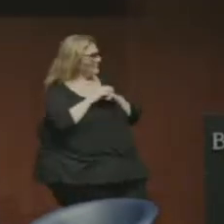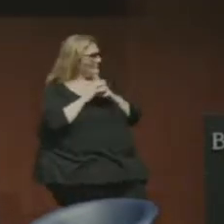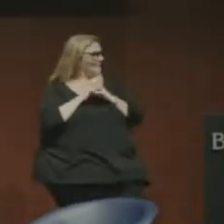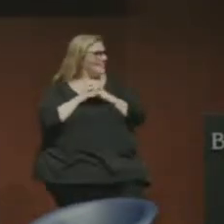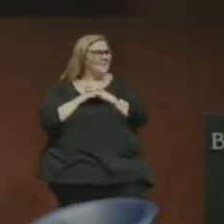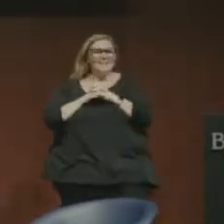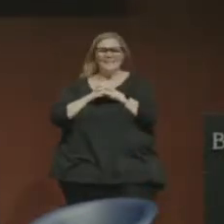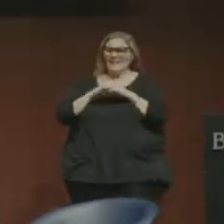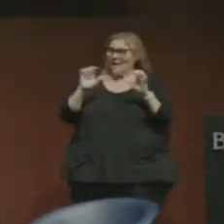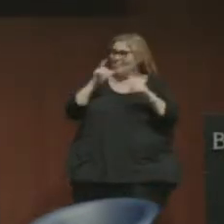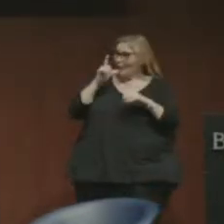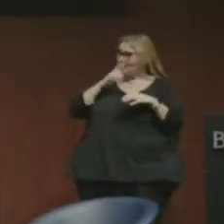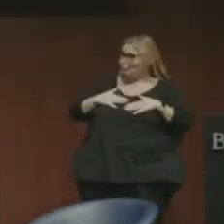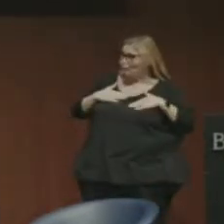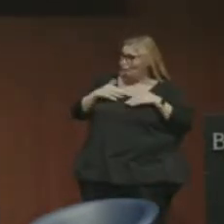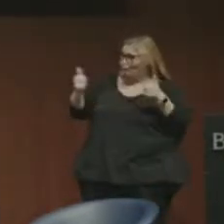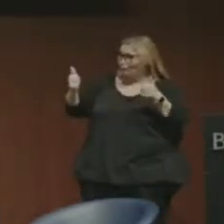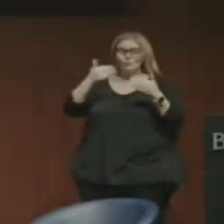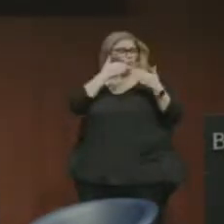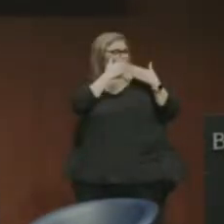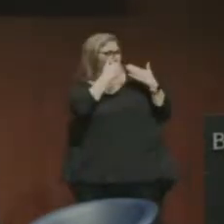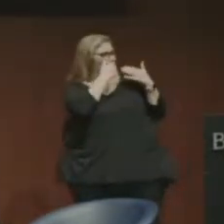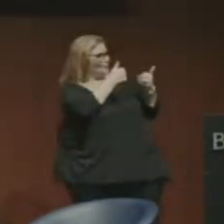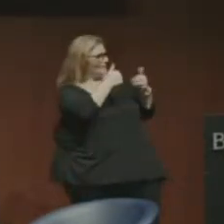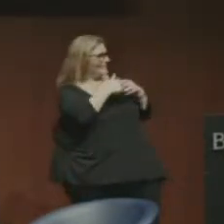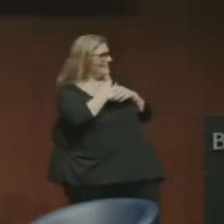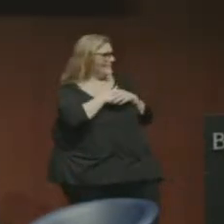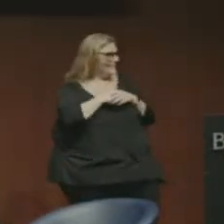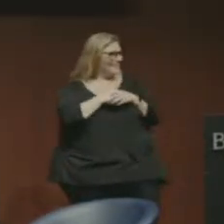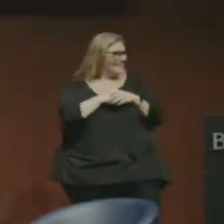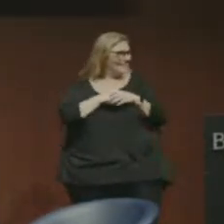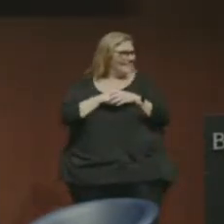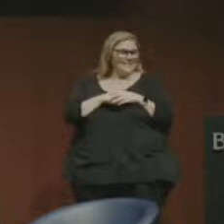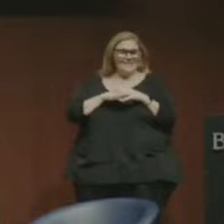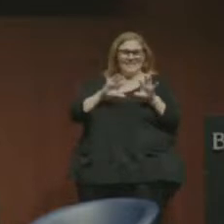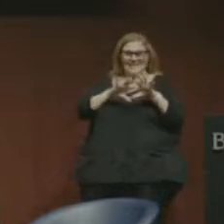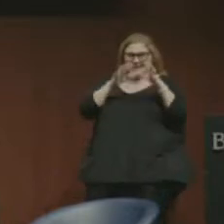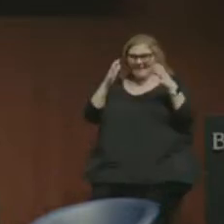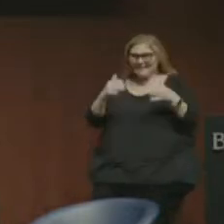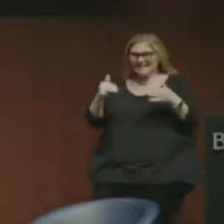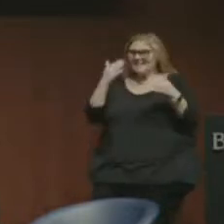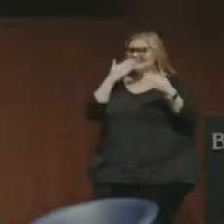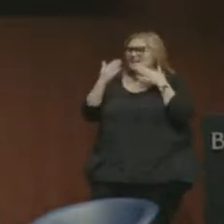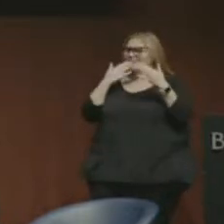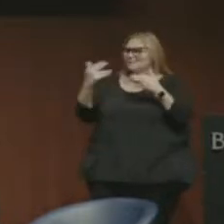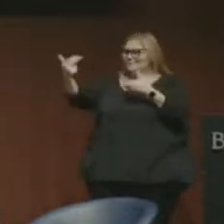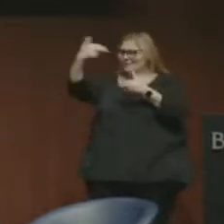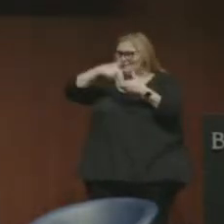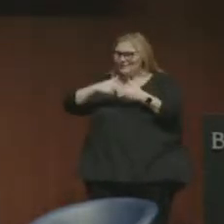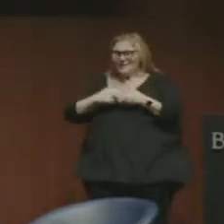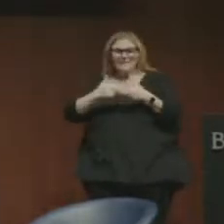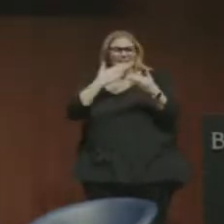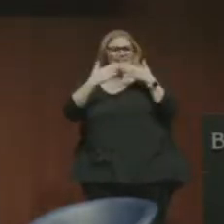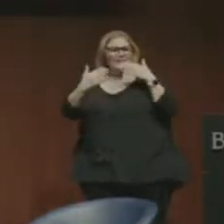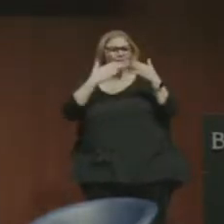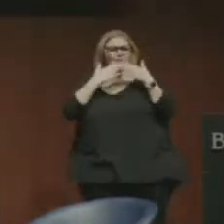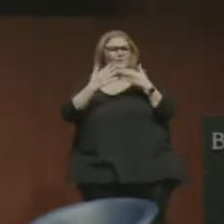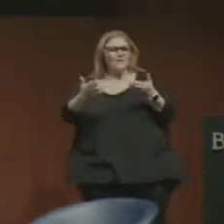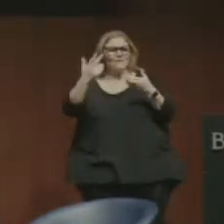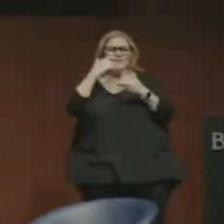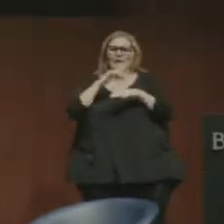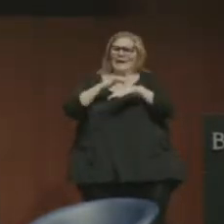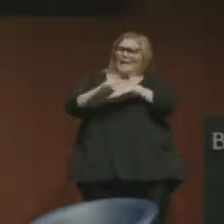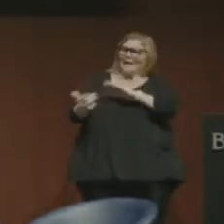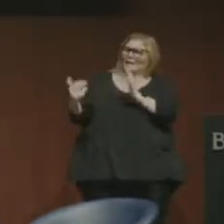Hi, how was the lunch? Good. How is it as it continues? Thank you for joining us. Thank you for getting up